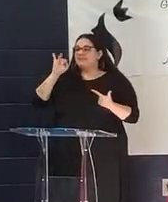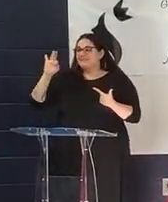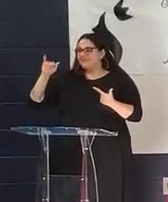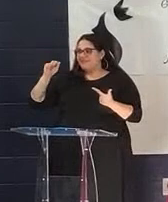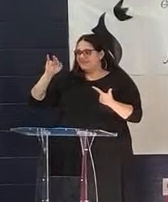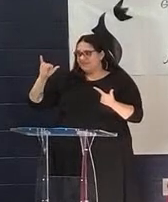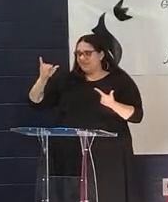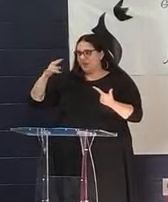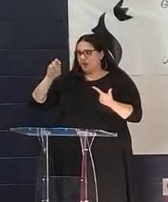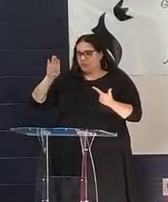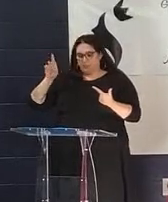Candace Heflin,